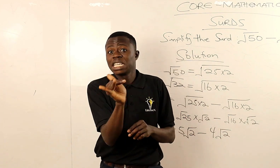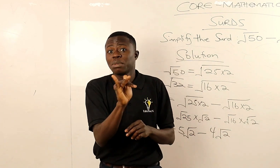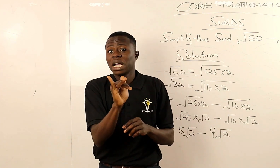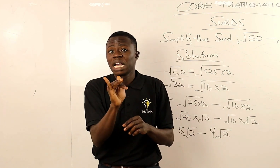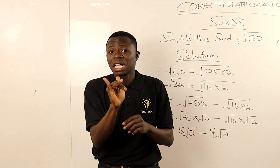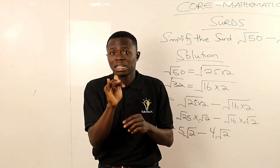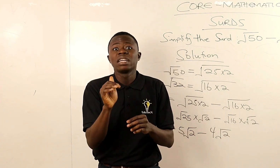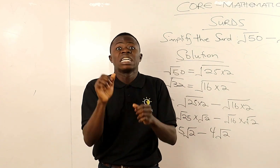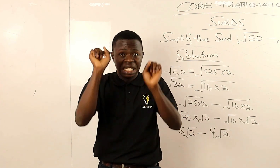expression.